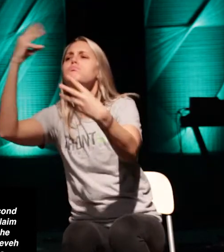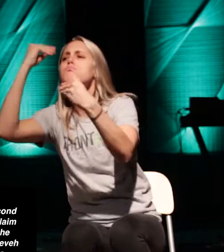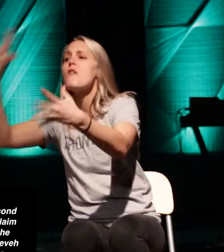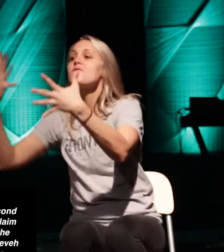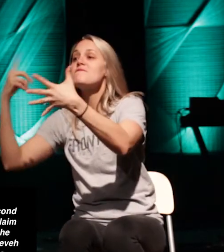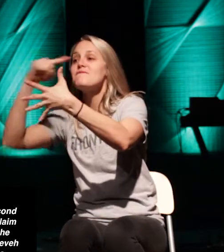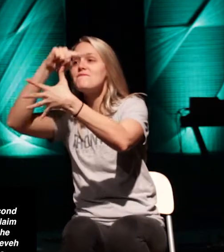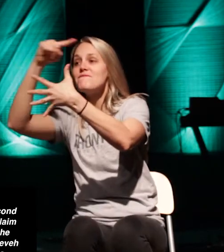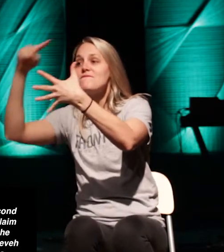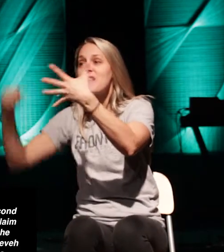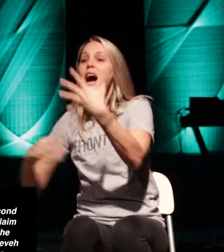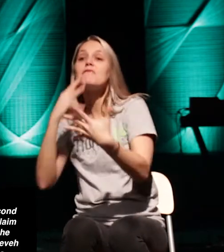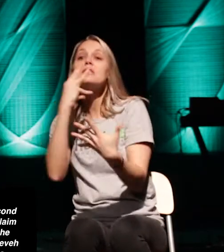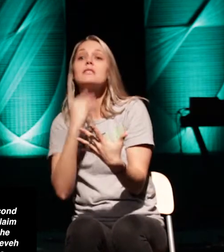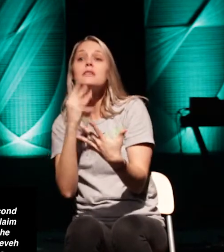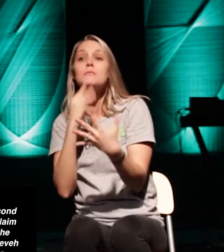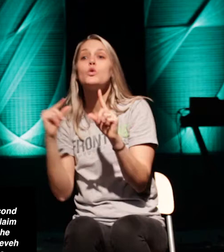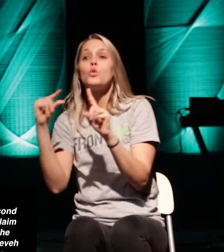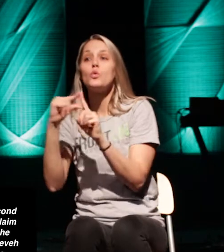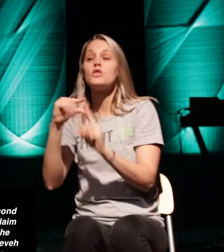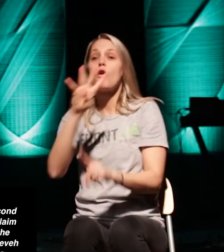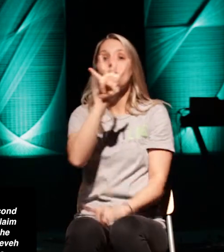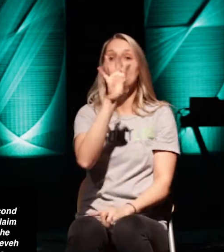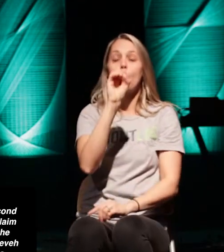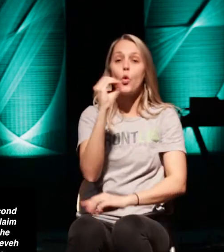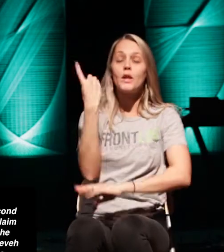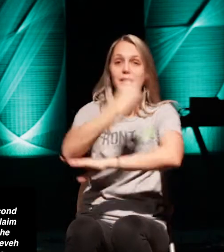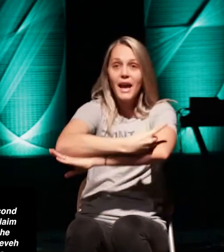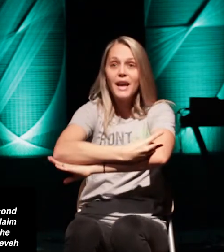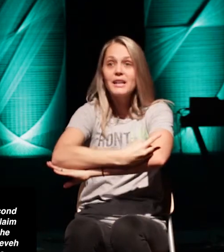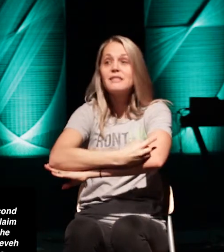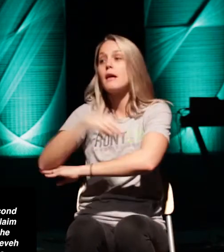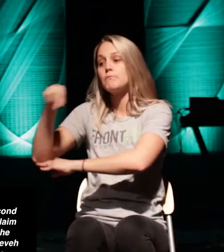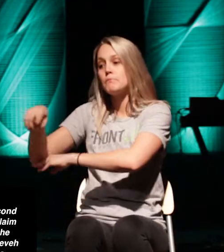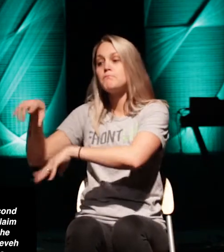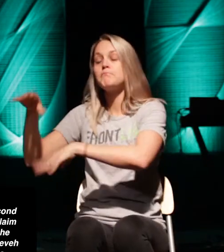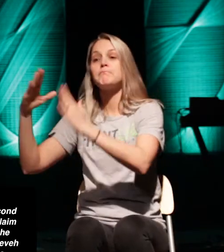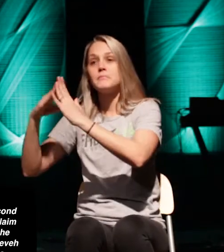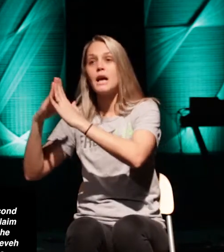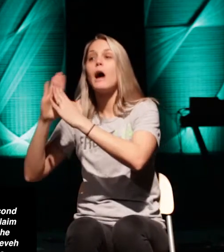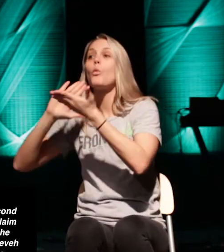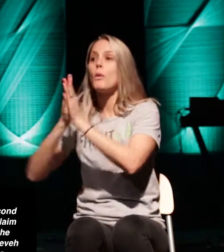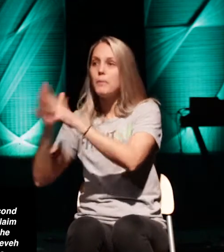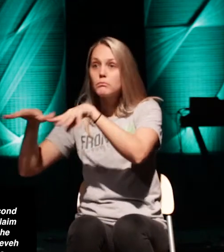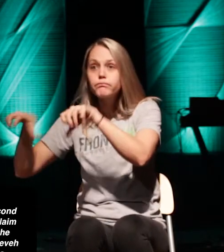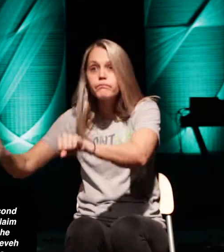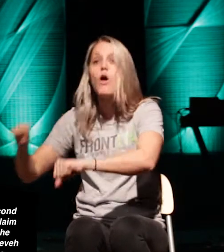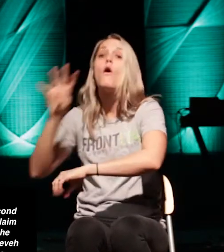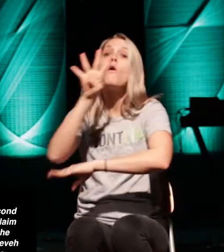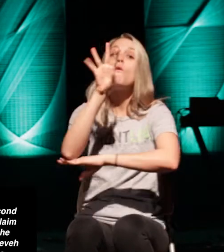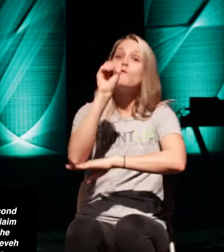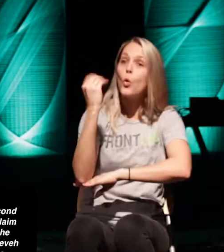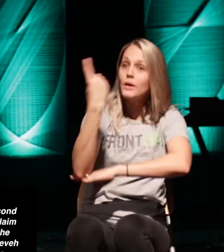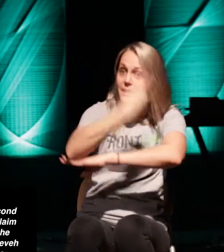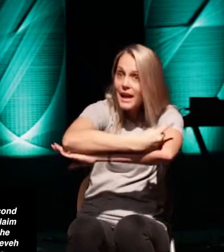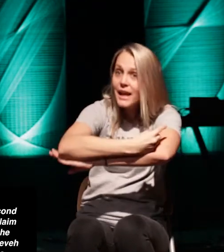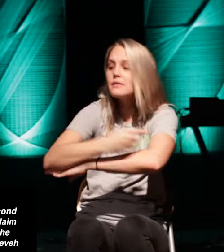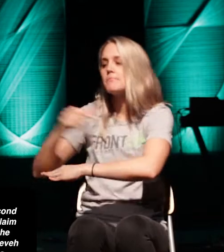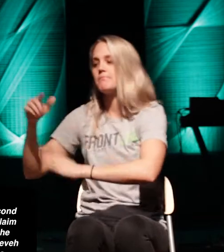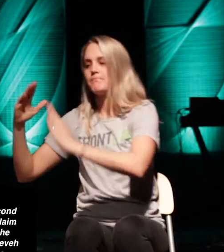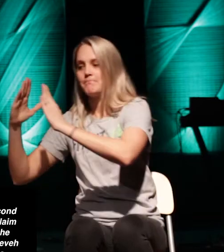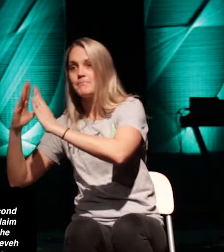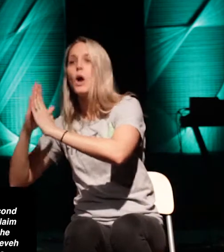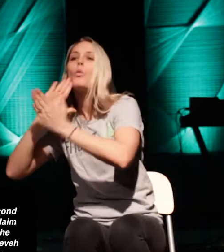words. 40 more days and Nineveh will be overthrown. 40 more days and Nineveh will be overthrown. 40 more days and Nineveh